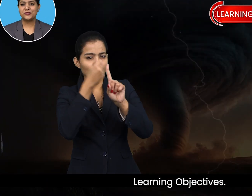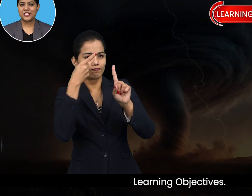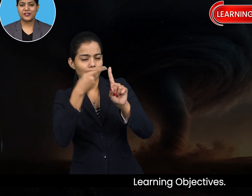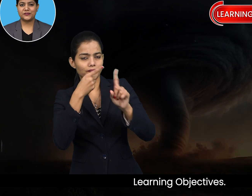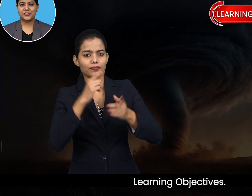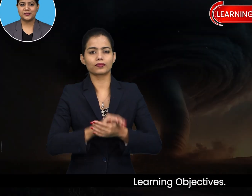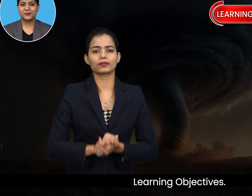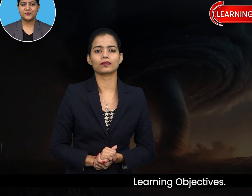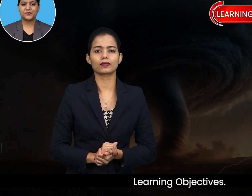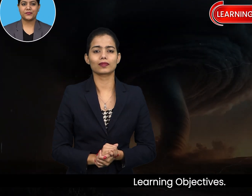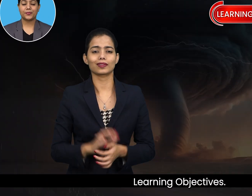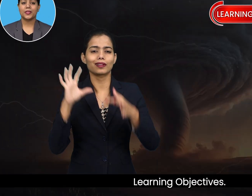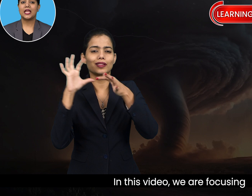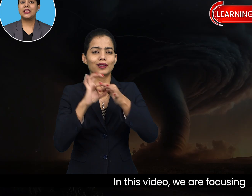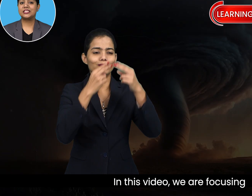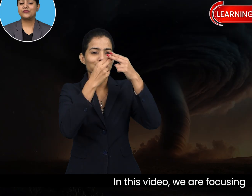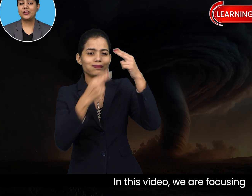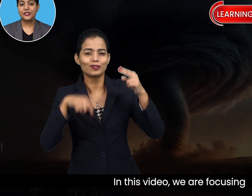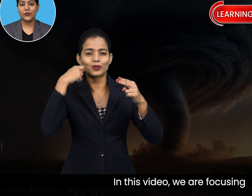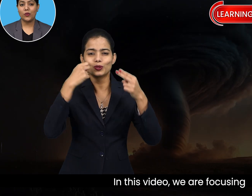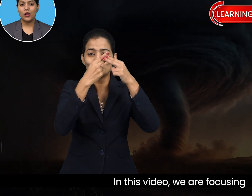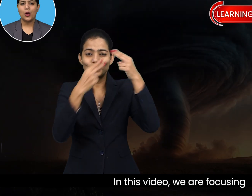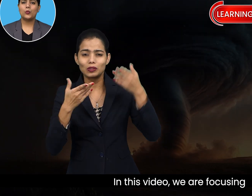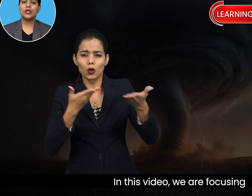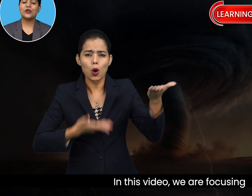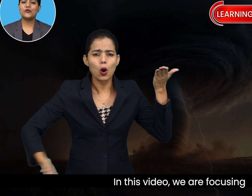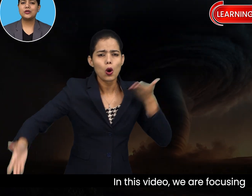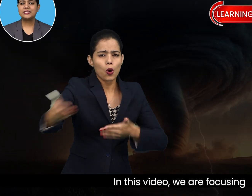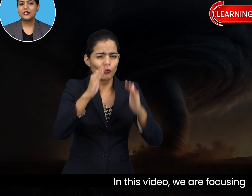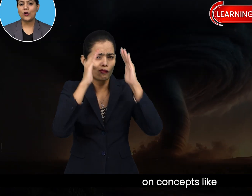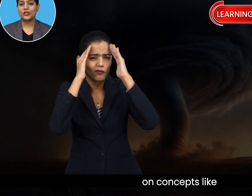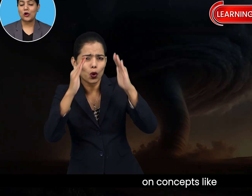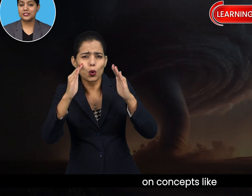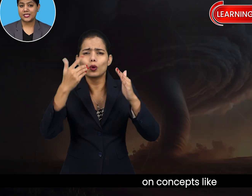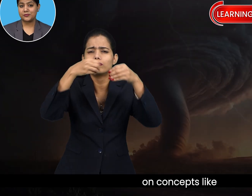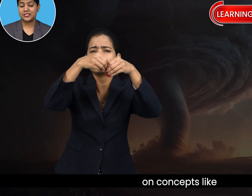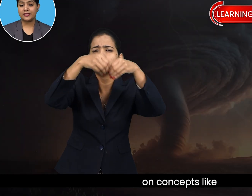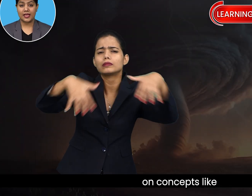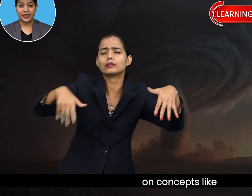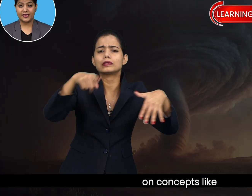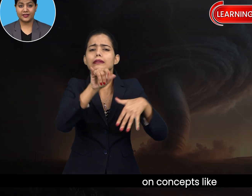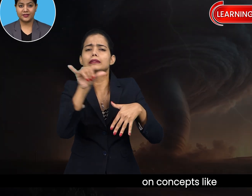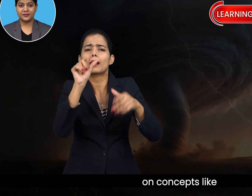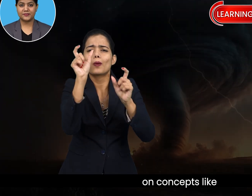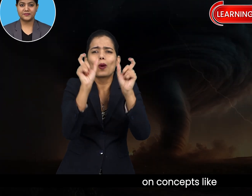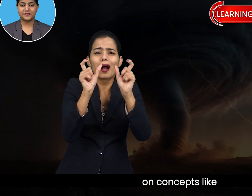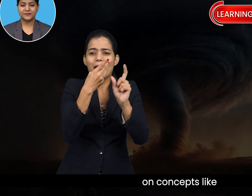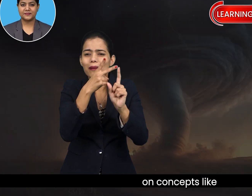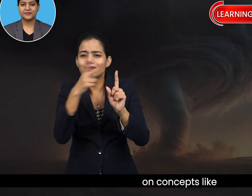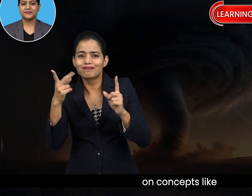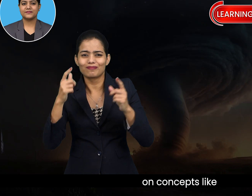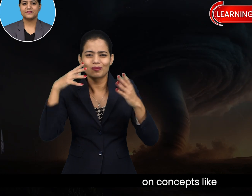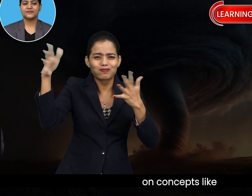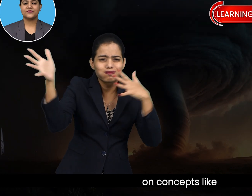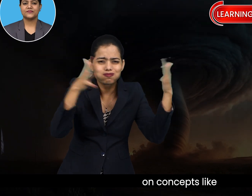Learning objectives. In this video, we are focusing on concepts like